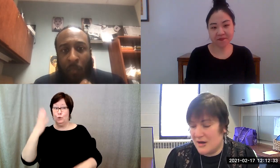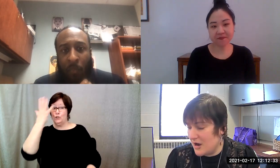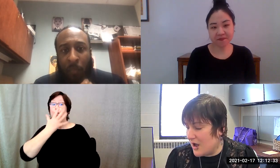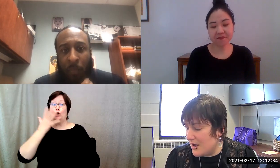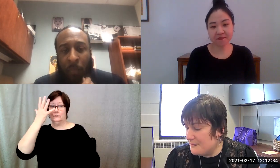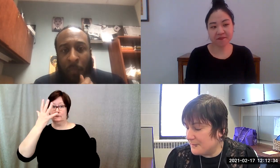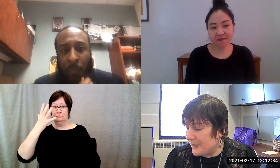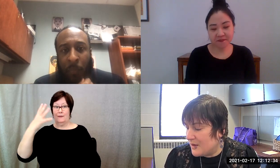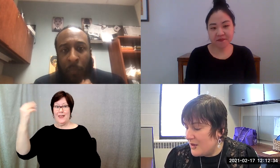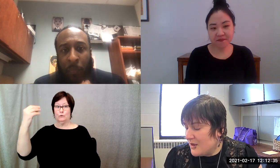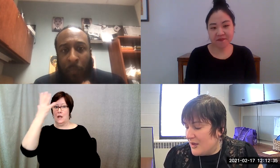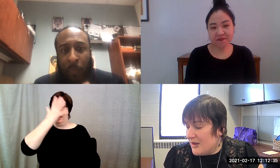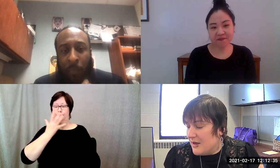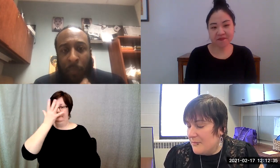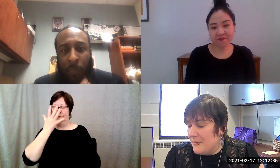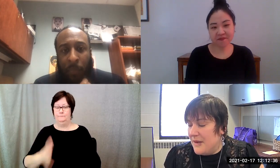differences.